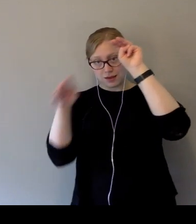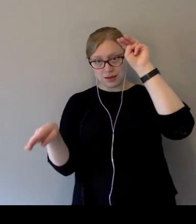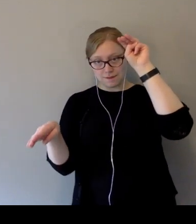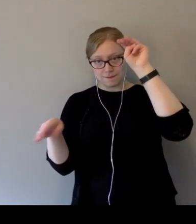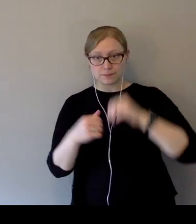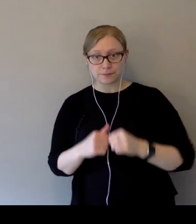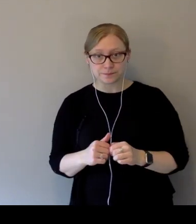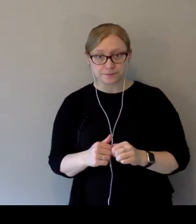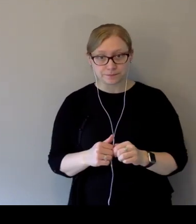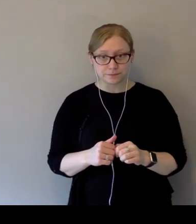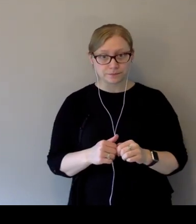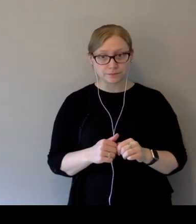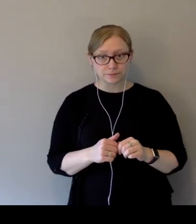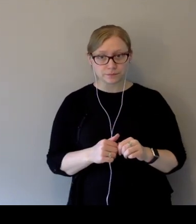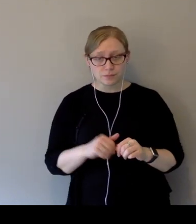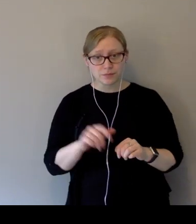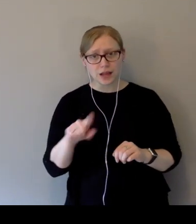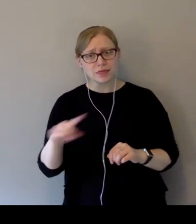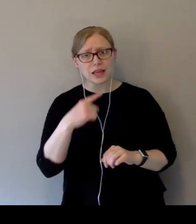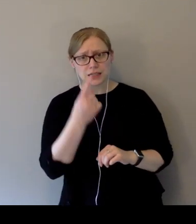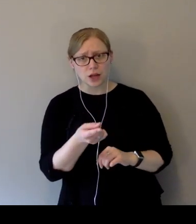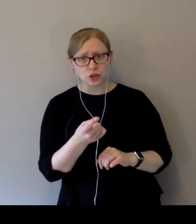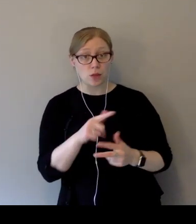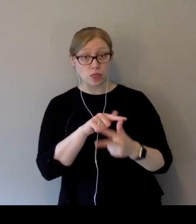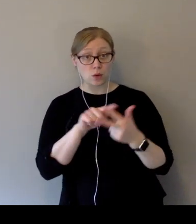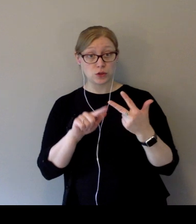MN. And they tell you that these